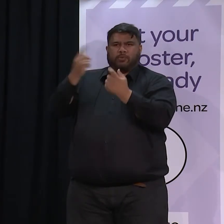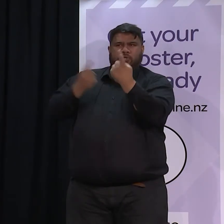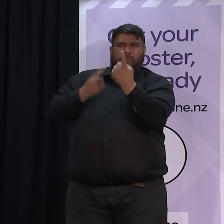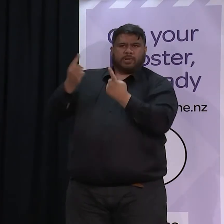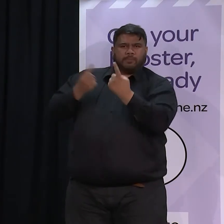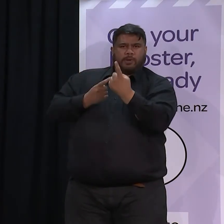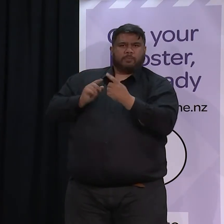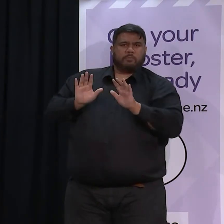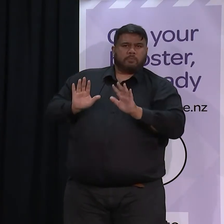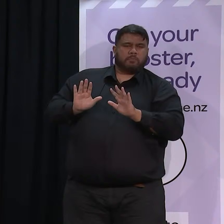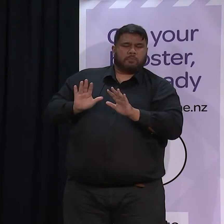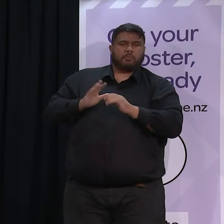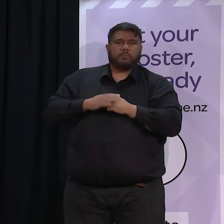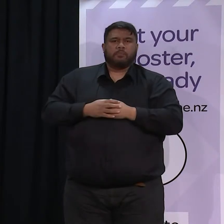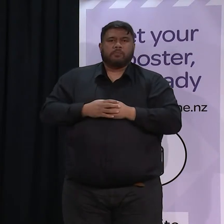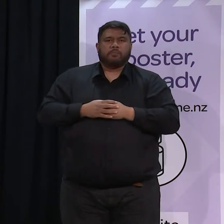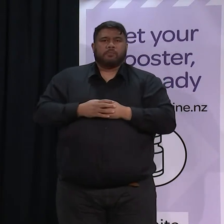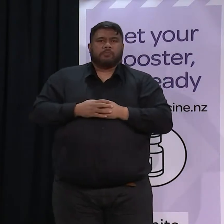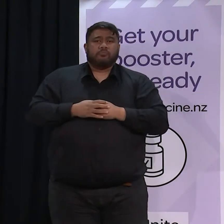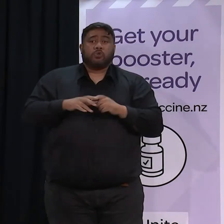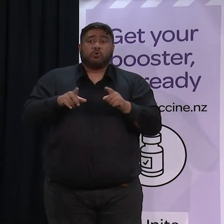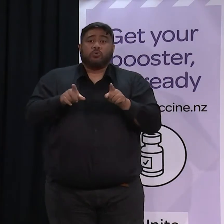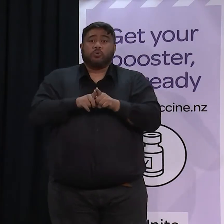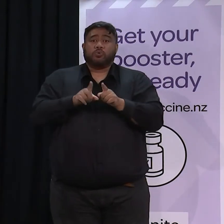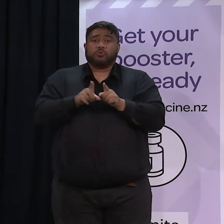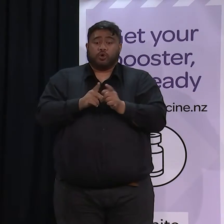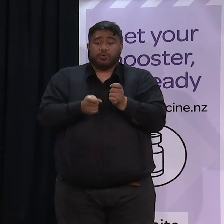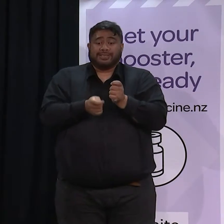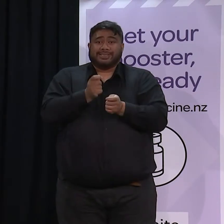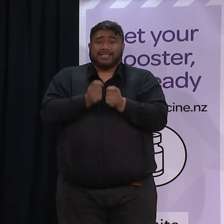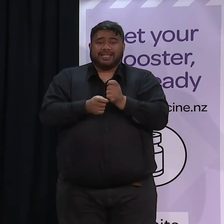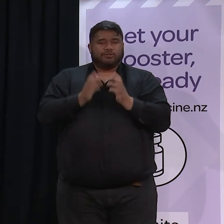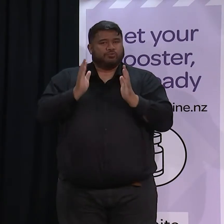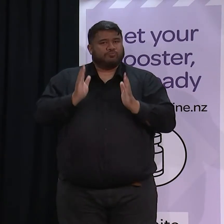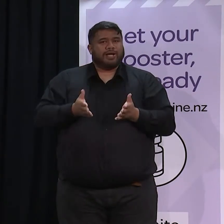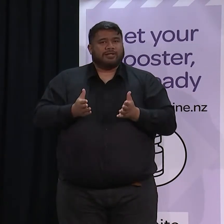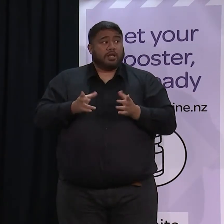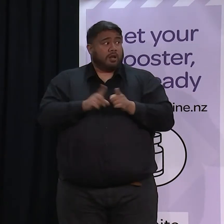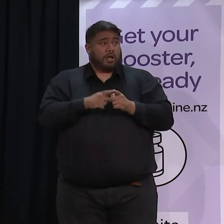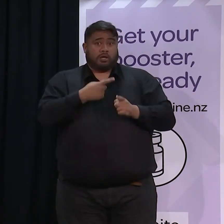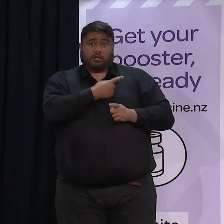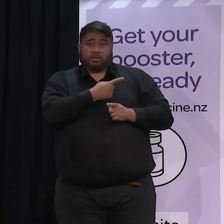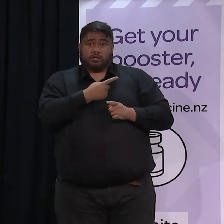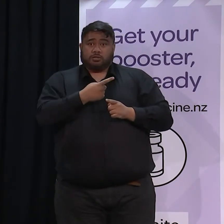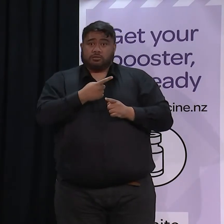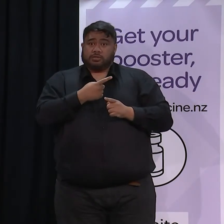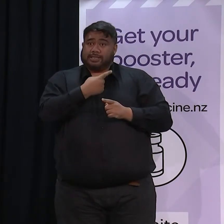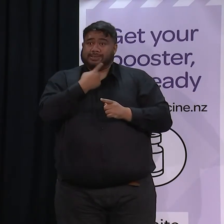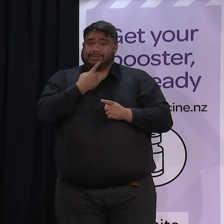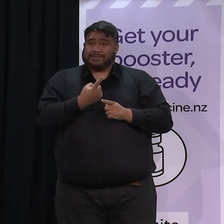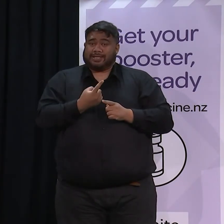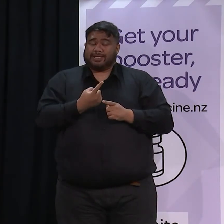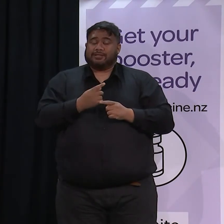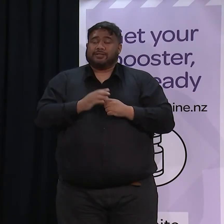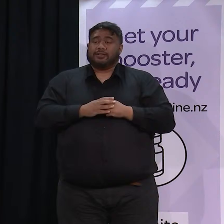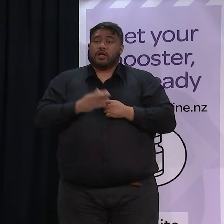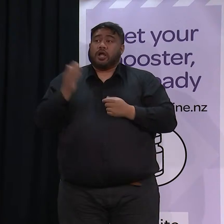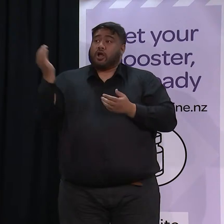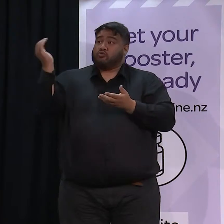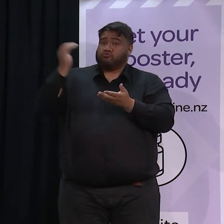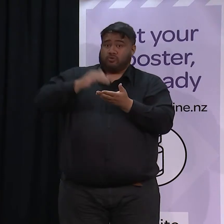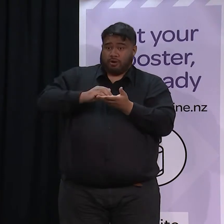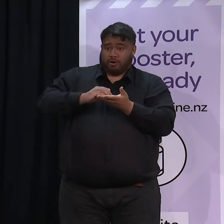a moment. The second is that testing will remain critical, as Professor Skegg has set out. And so we will still